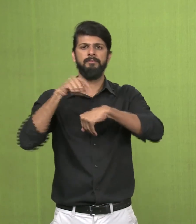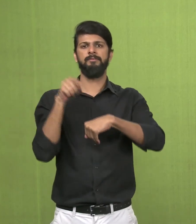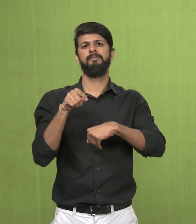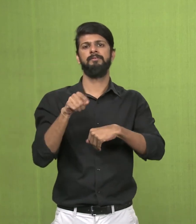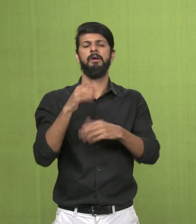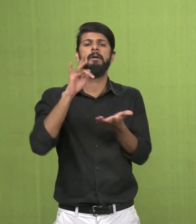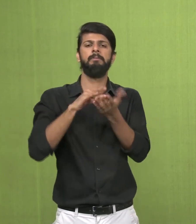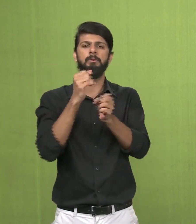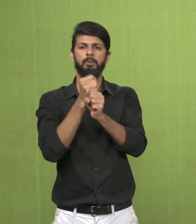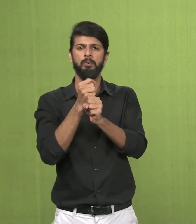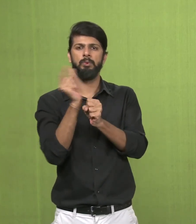the 5th century.